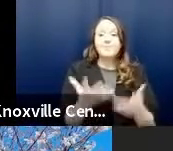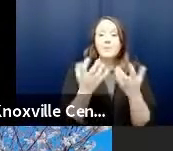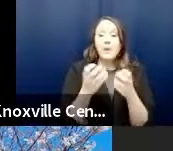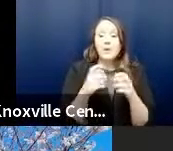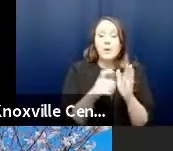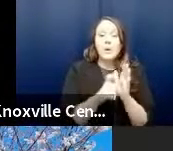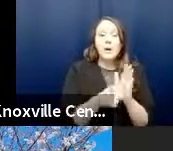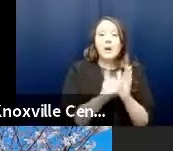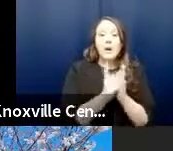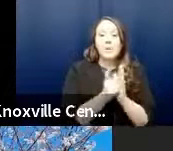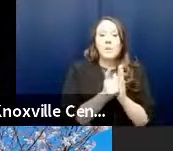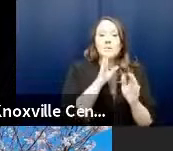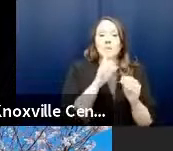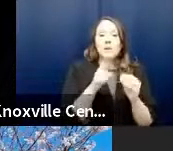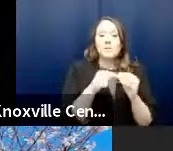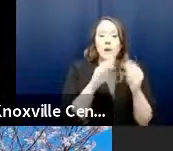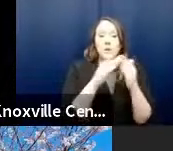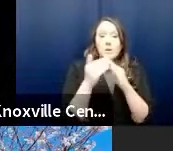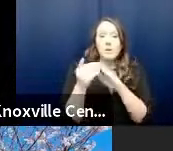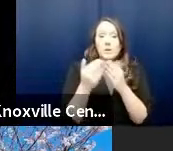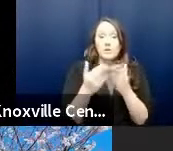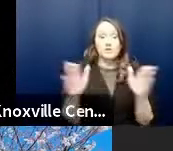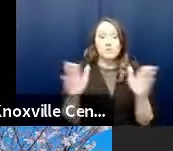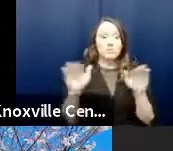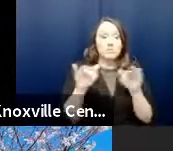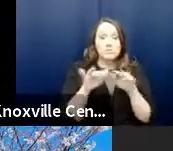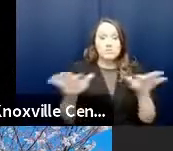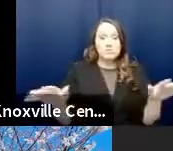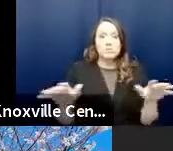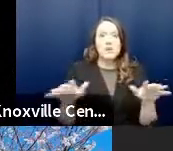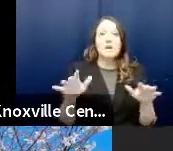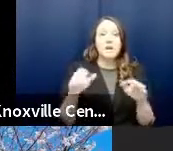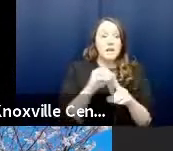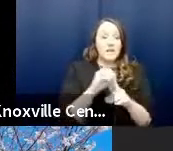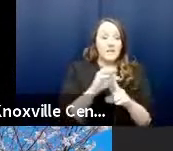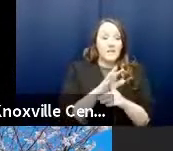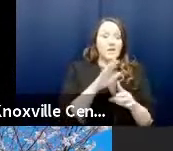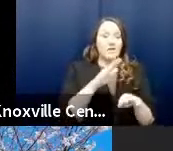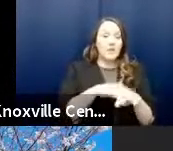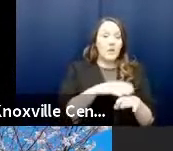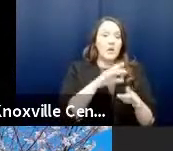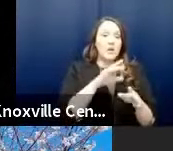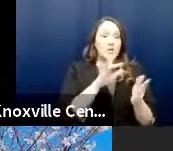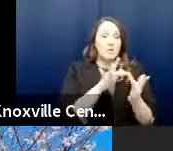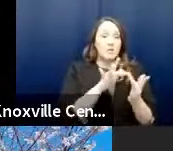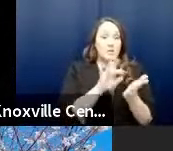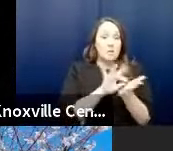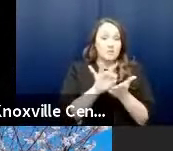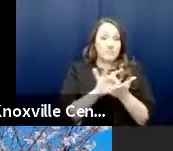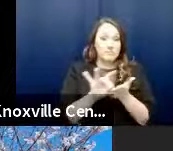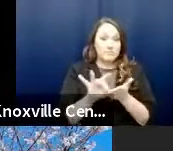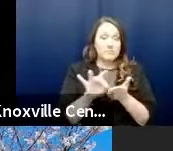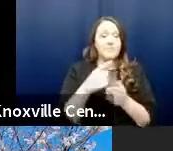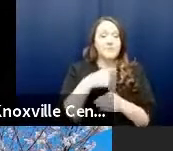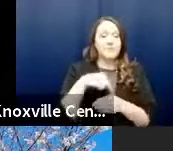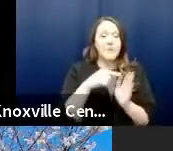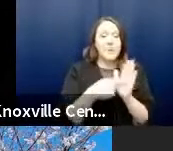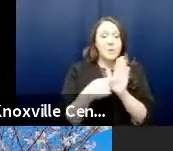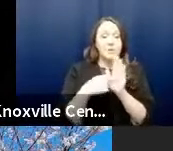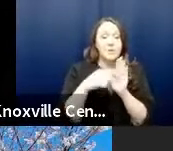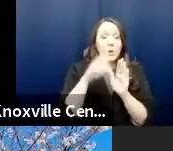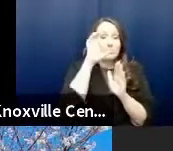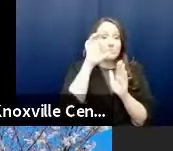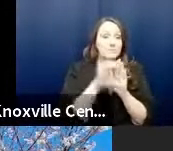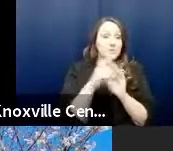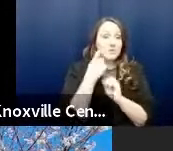minute to talk about community-wide transmission that we're seeing and the impact on contact tracing. As we previously showed in the graphic that Dr.